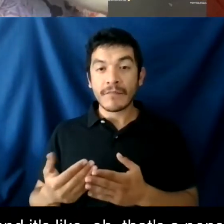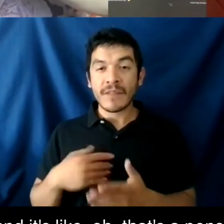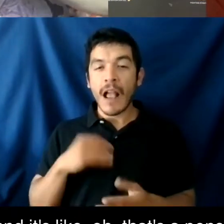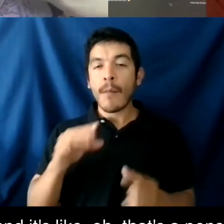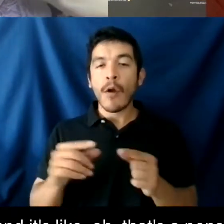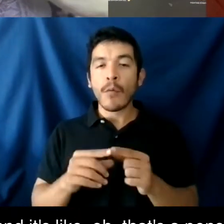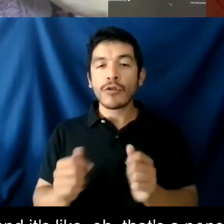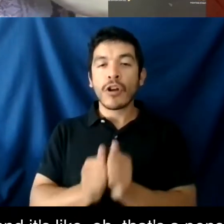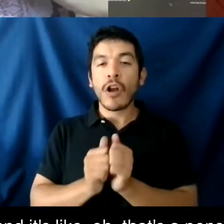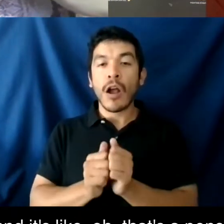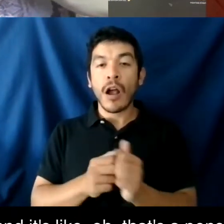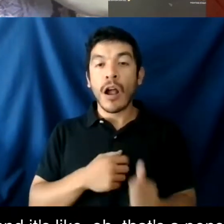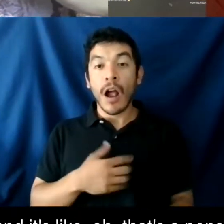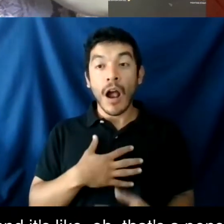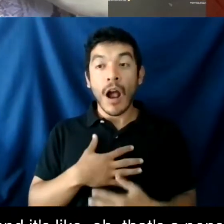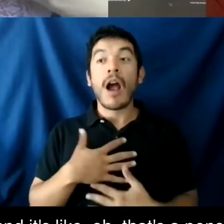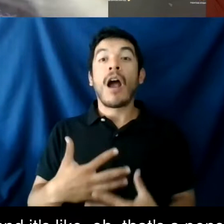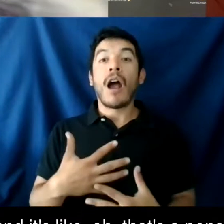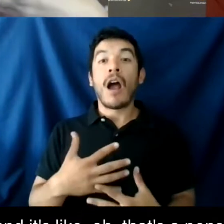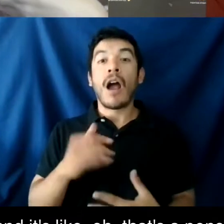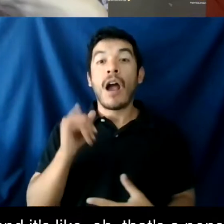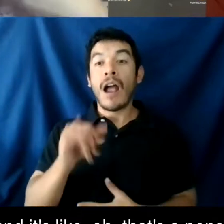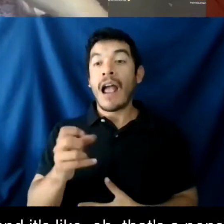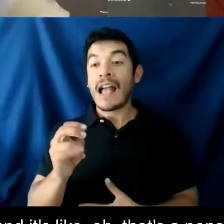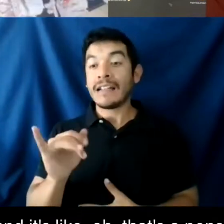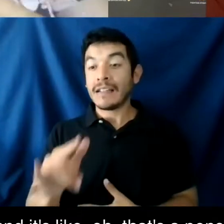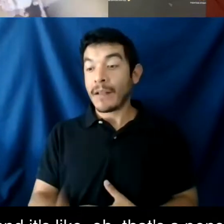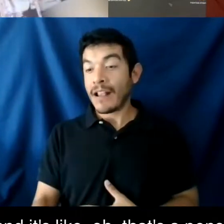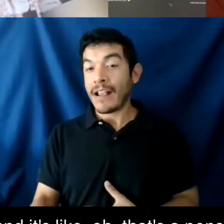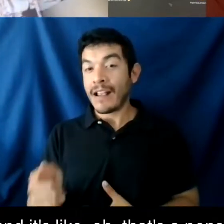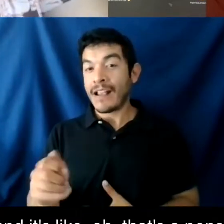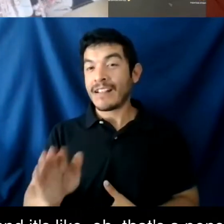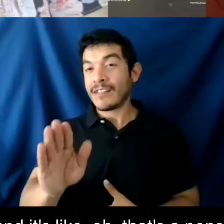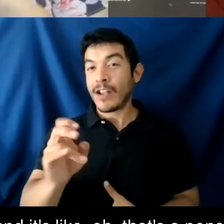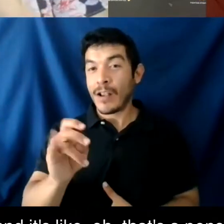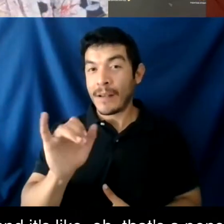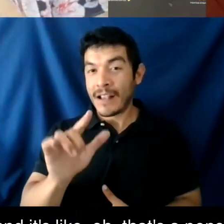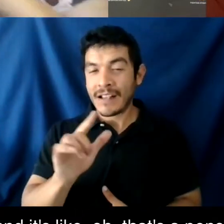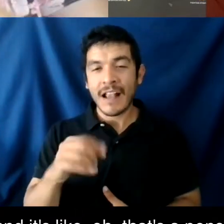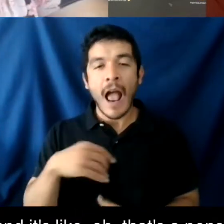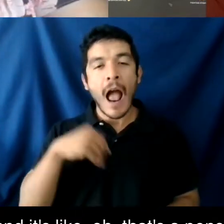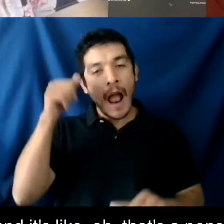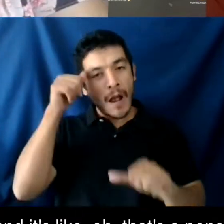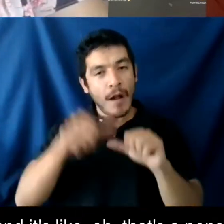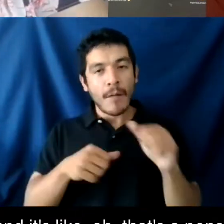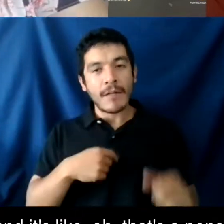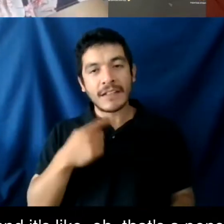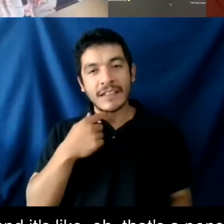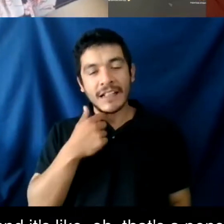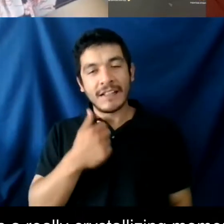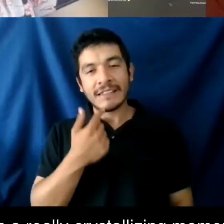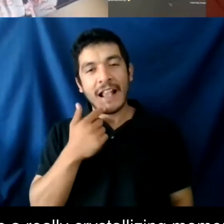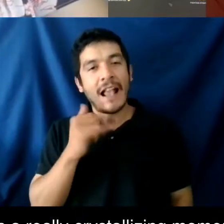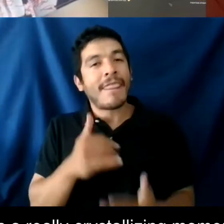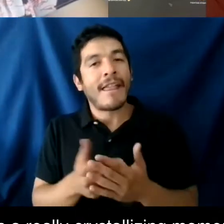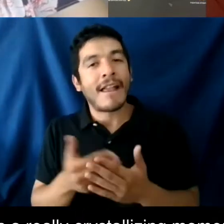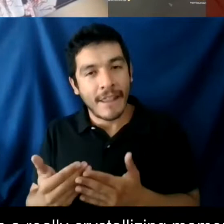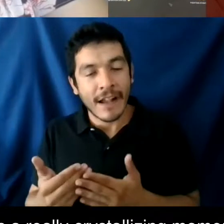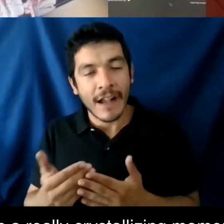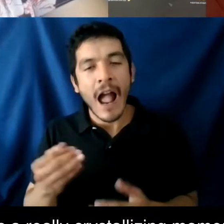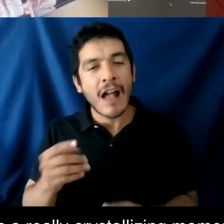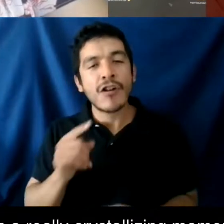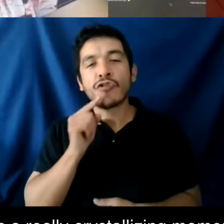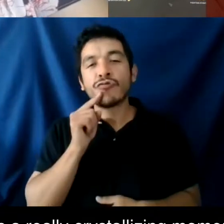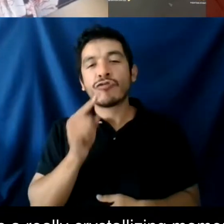words together," and it's like, "That's a pencil. Here's your pencil." And I heard myself say those things, and it was a